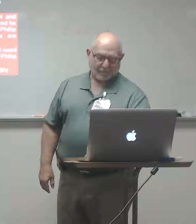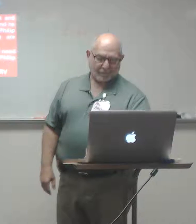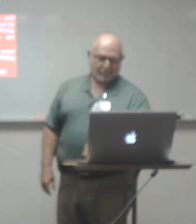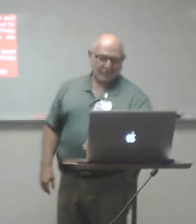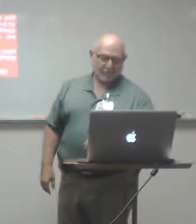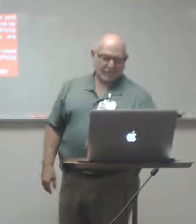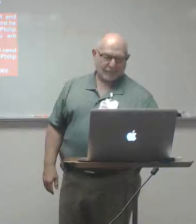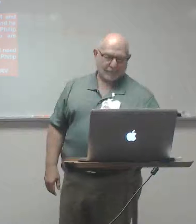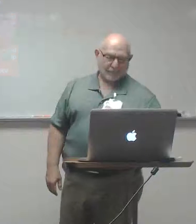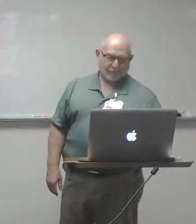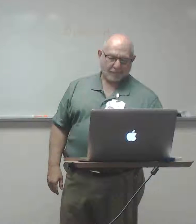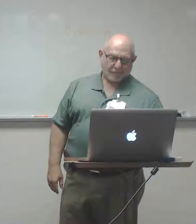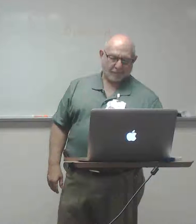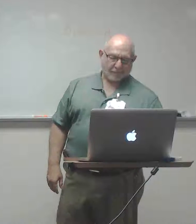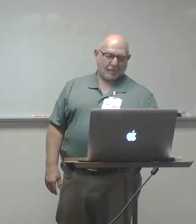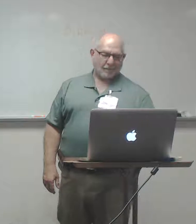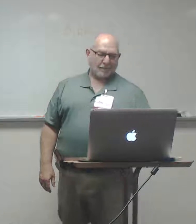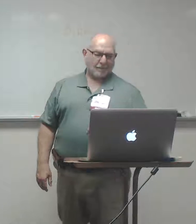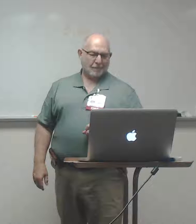And same for us a lot.